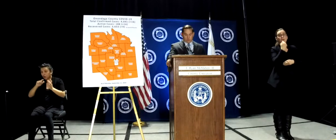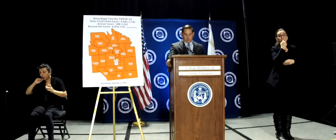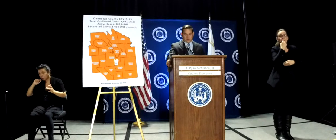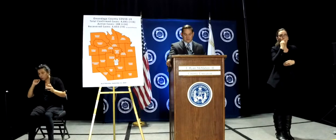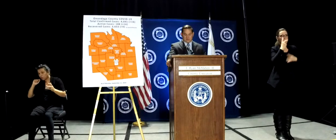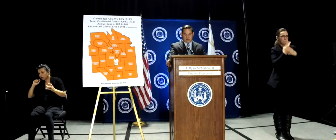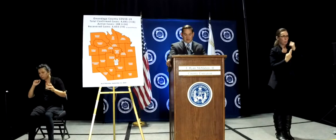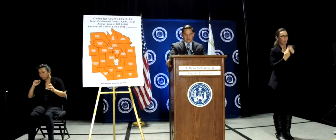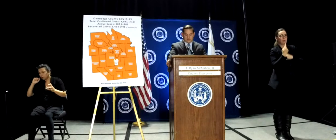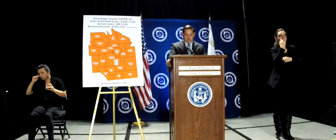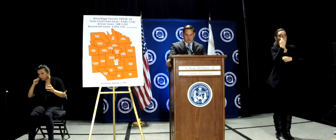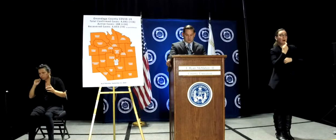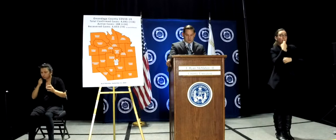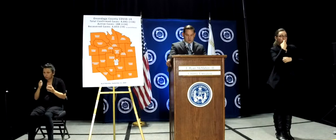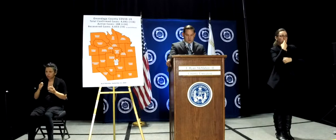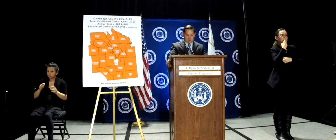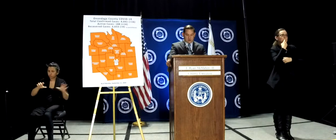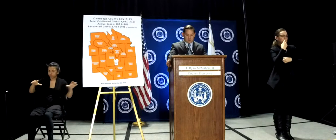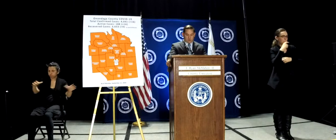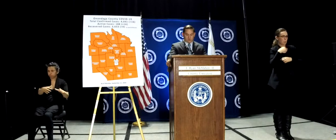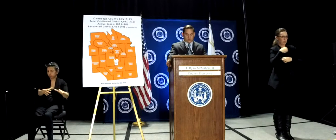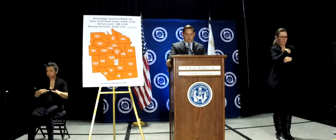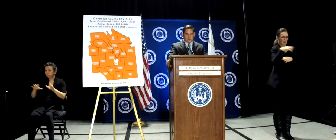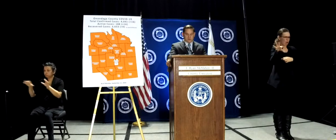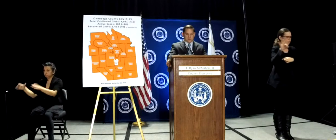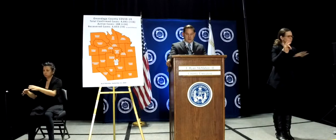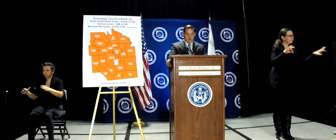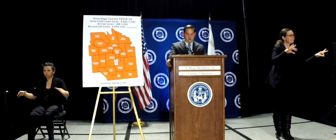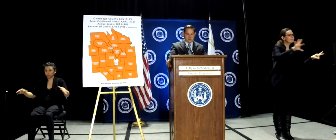our pooled saliva tests, over